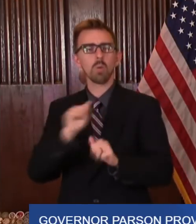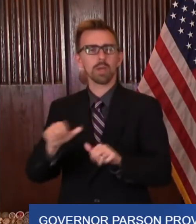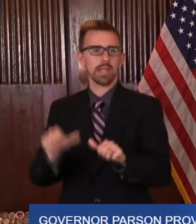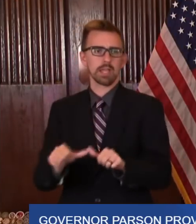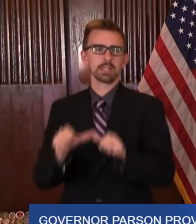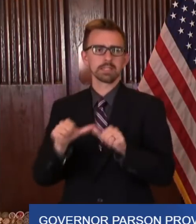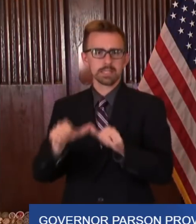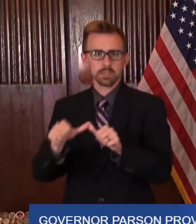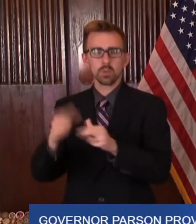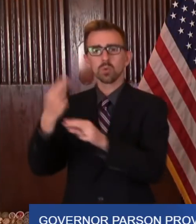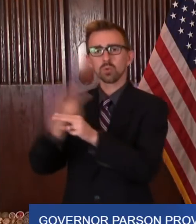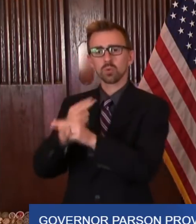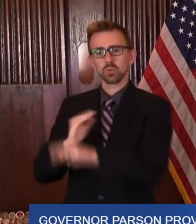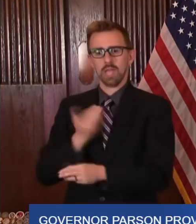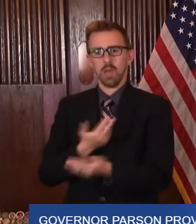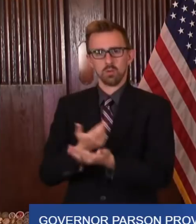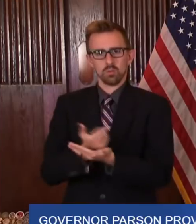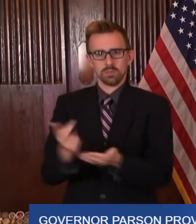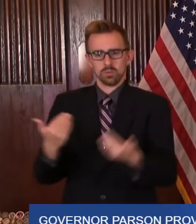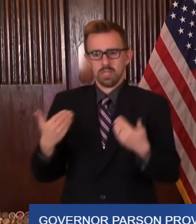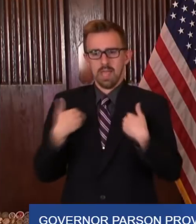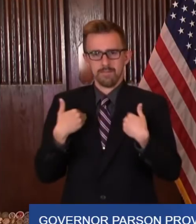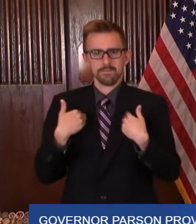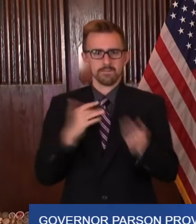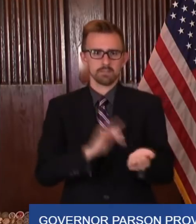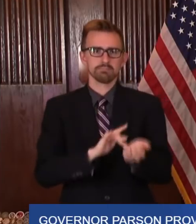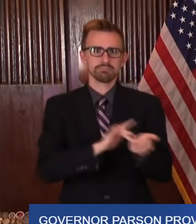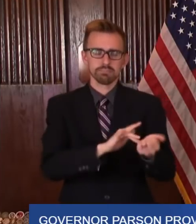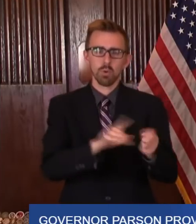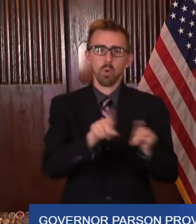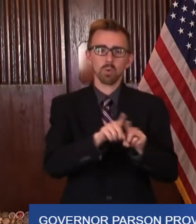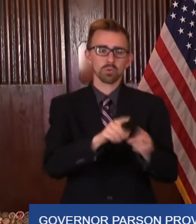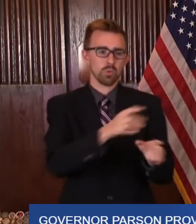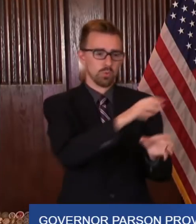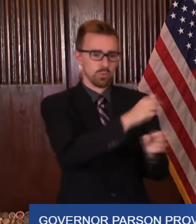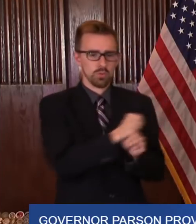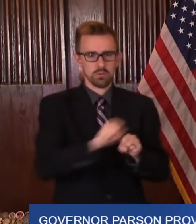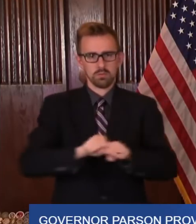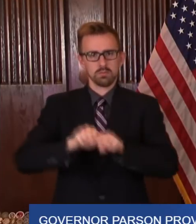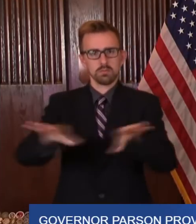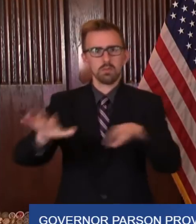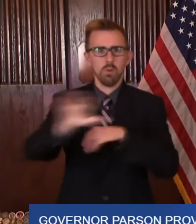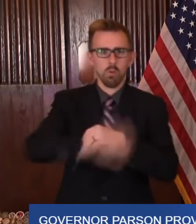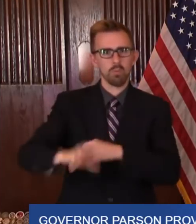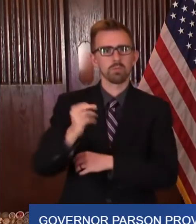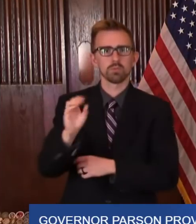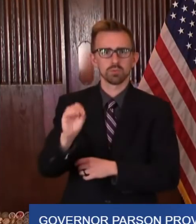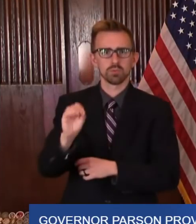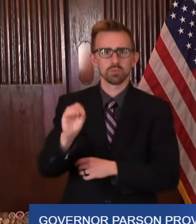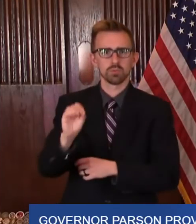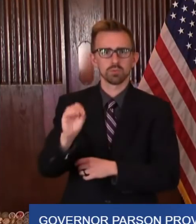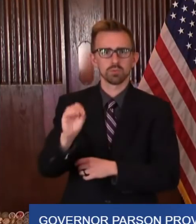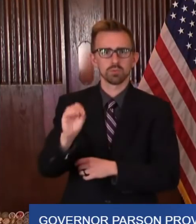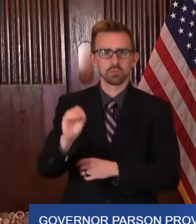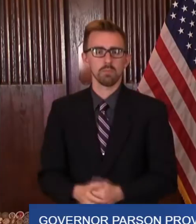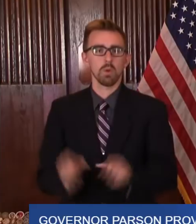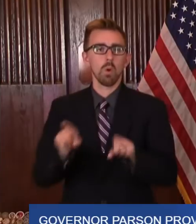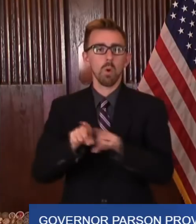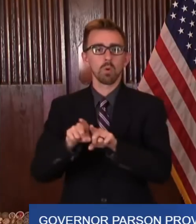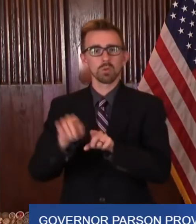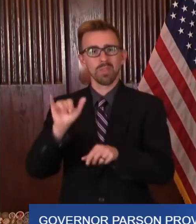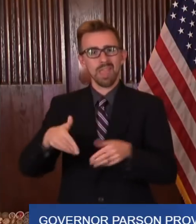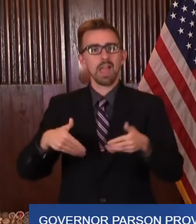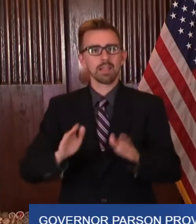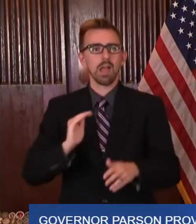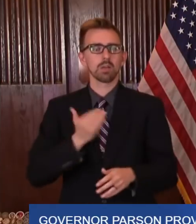continue utilizing our resources and deploying them around the state. This also enables us